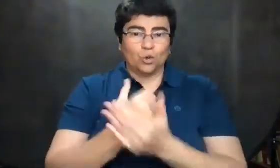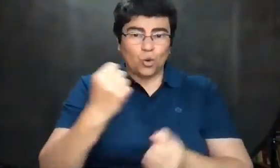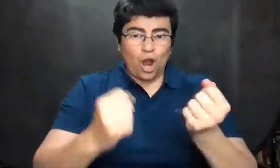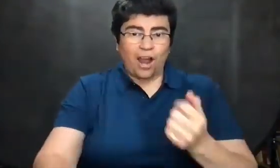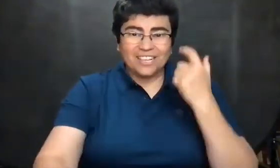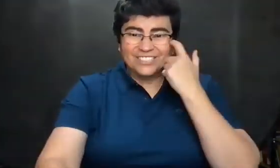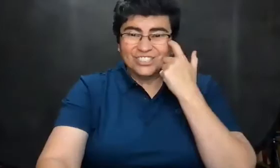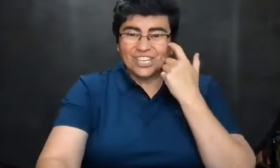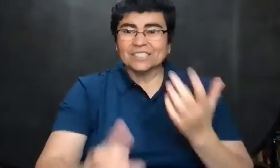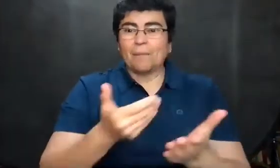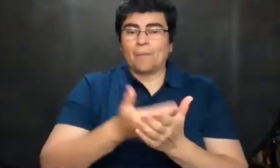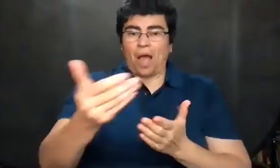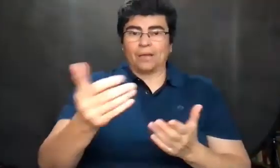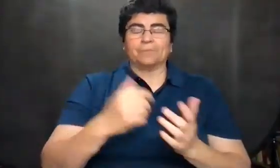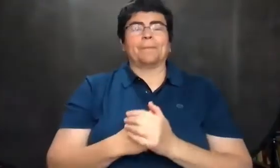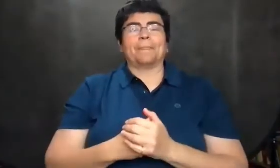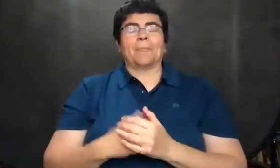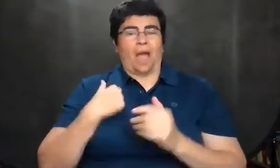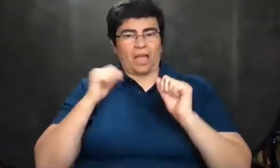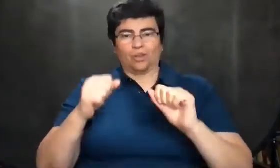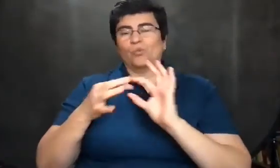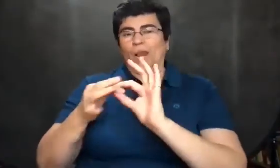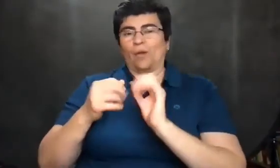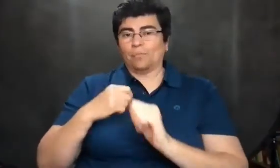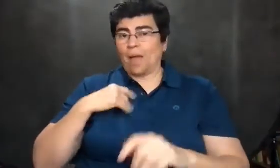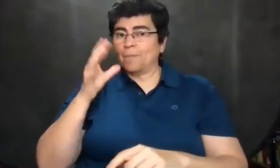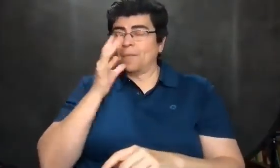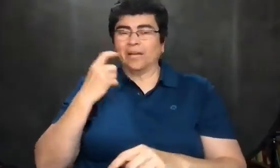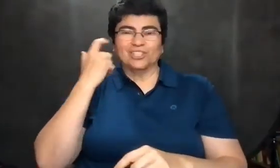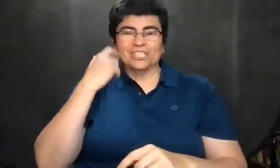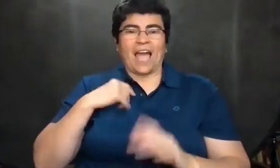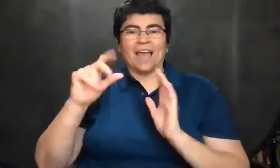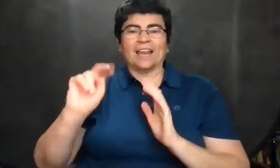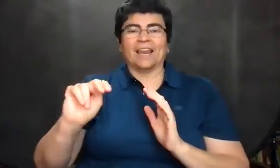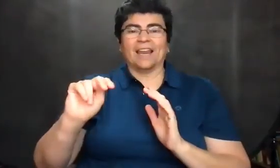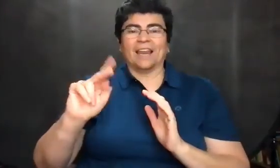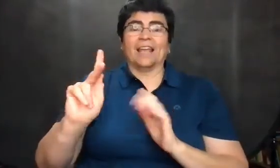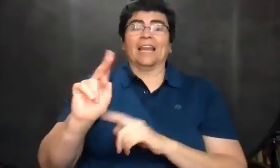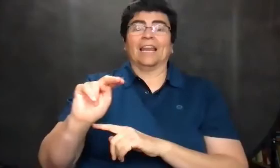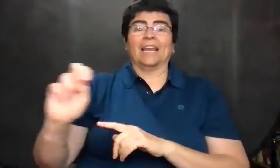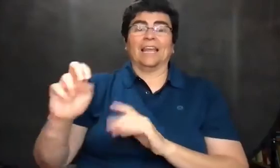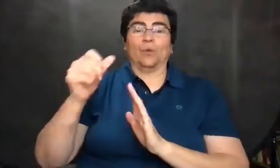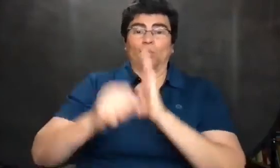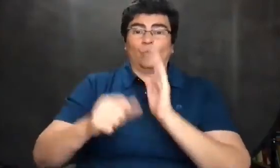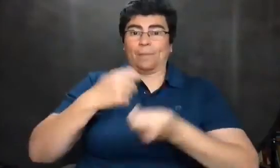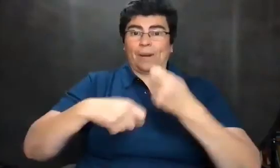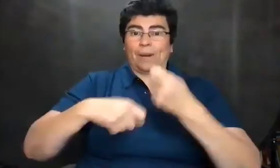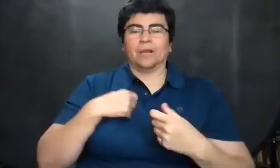I just could relate with my mom because I just had a knee replacement. It was the hardest thing I ever did. I look back at it now and I think my mother